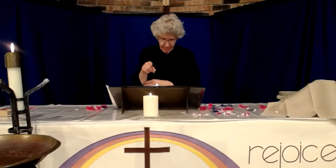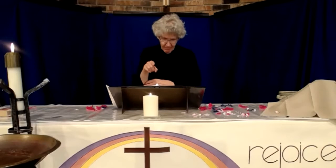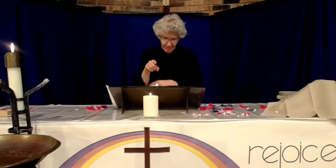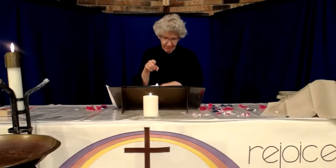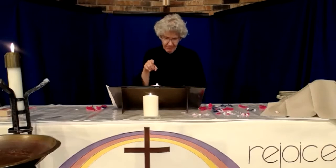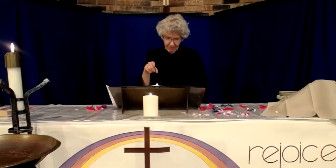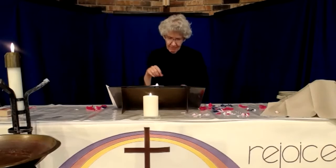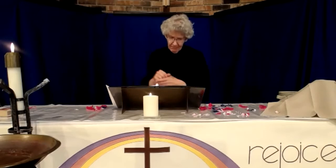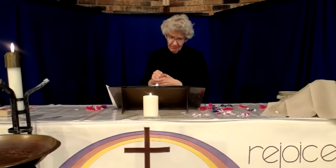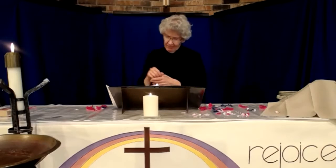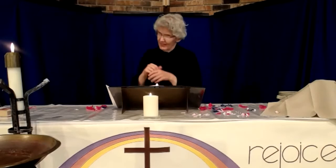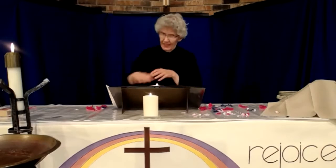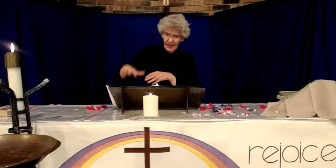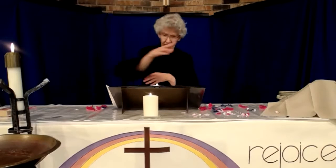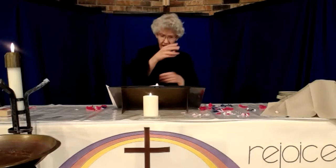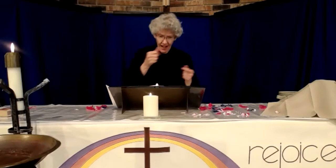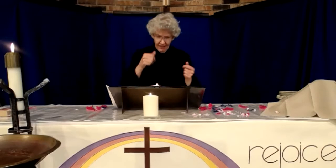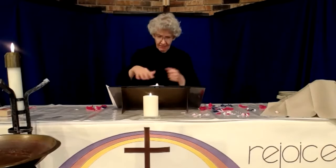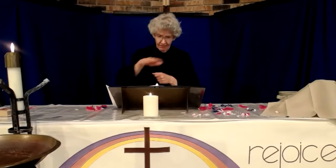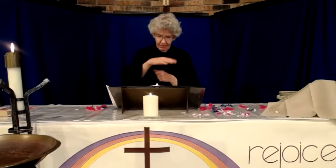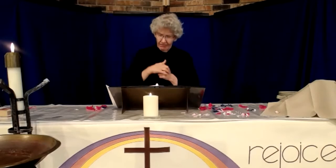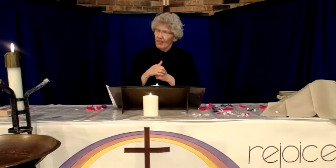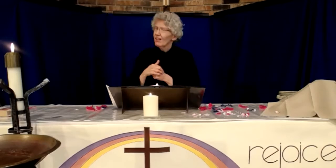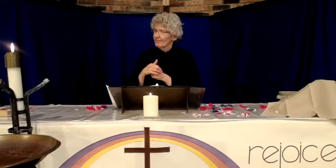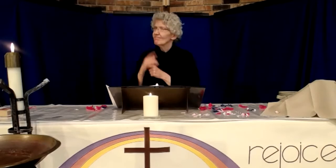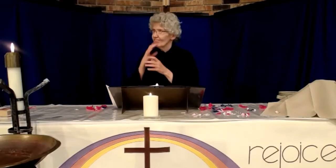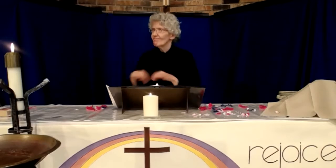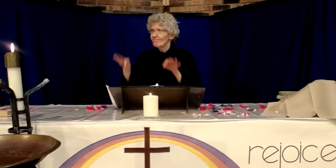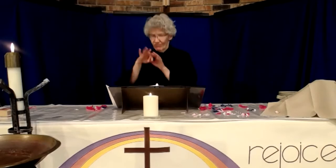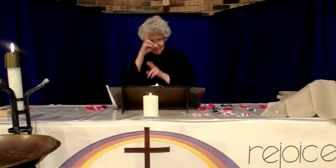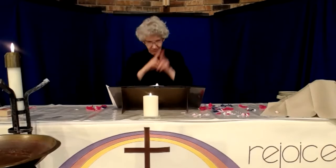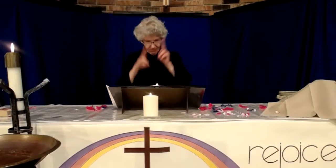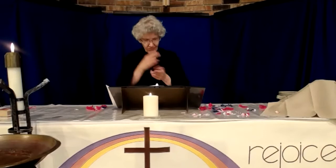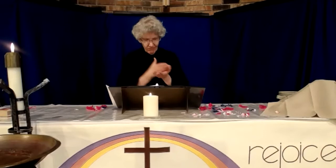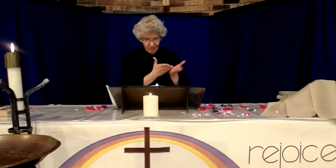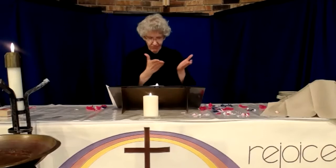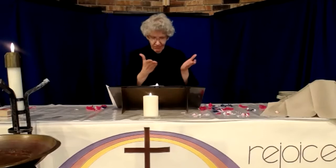Your people are wonderful, and they make me happy.